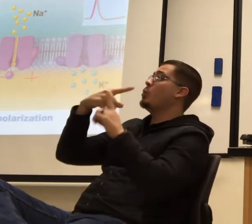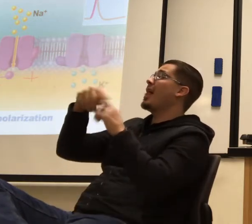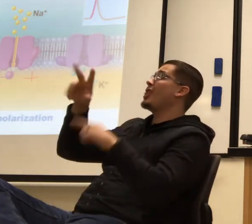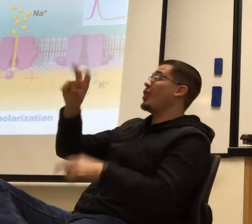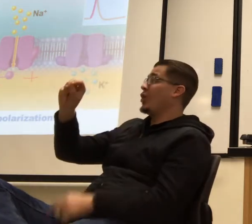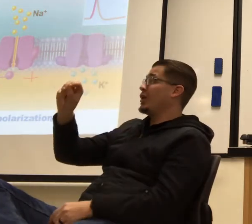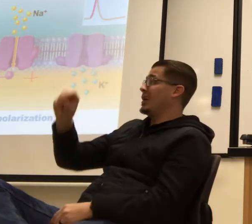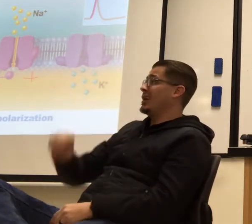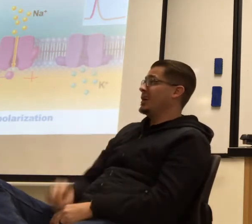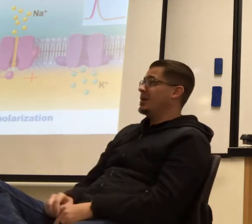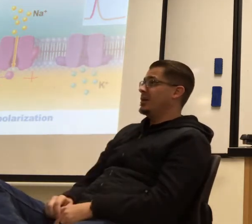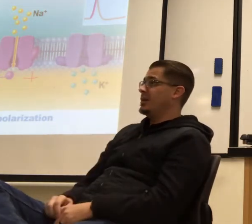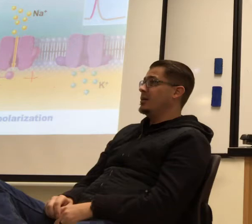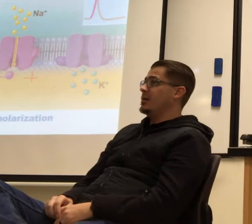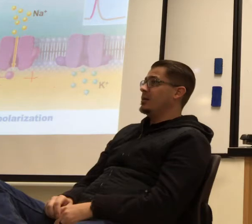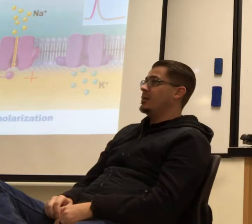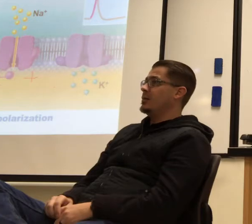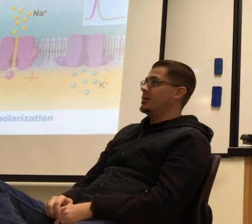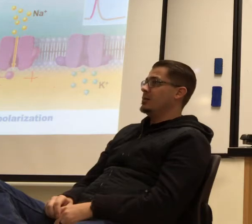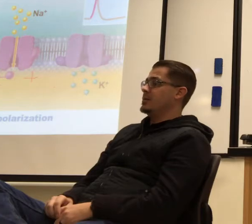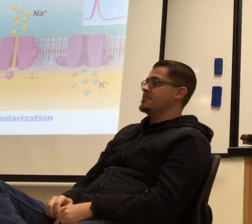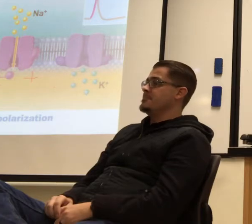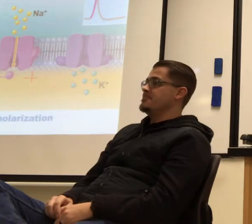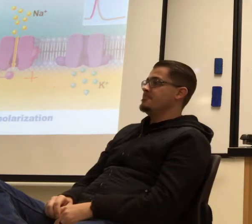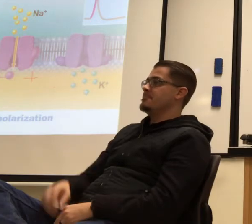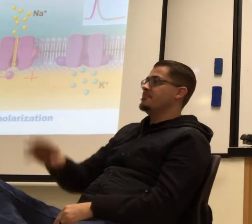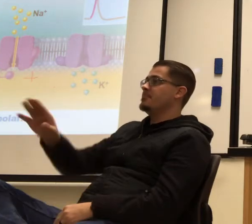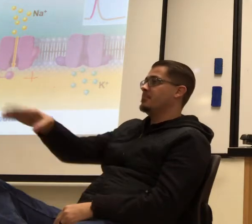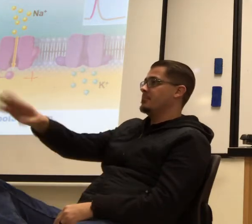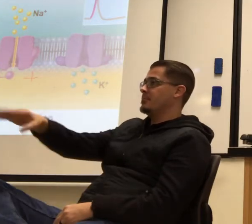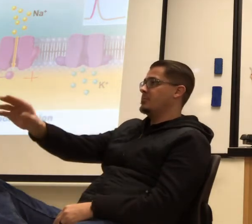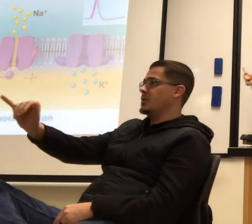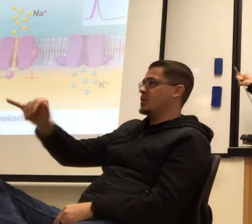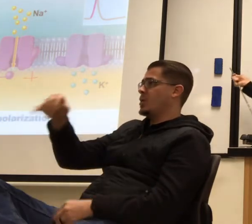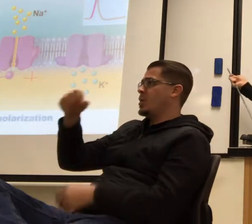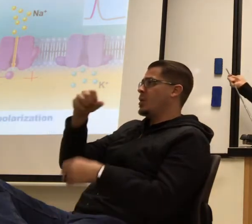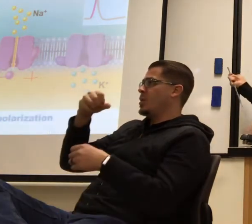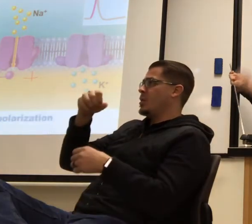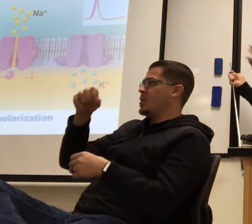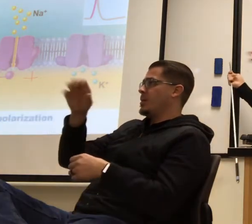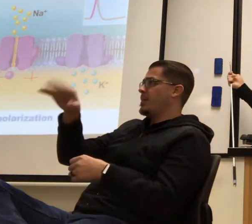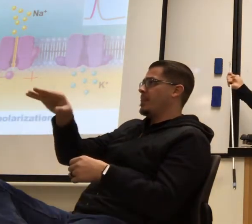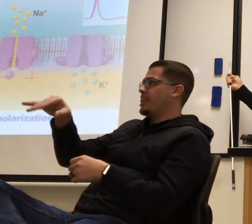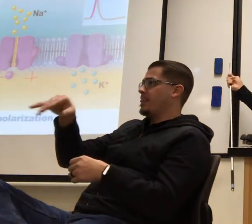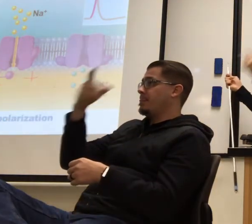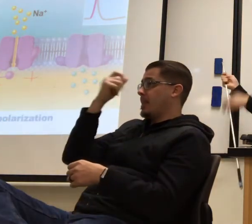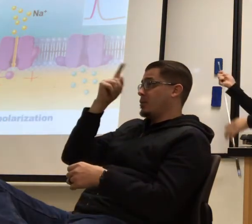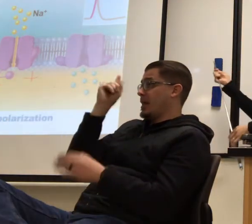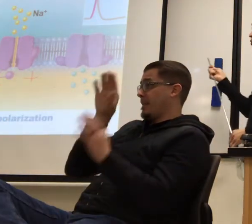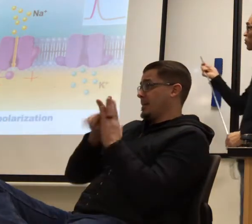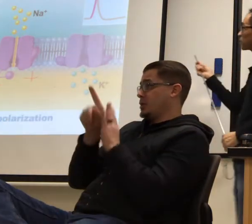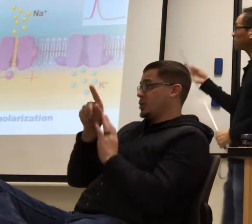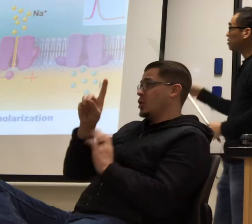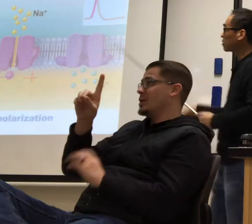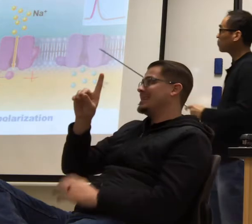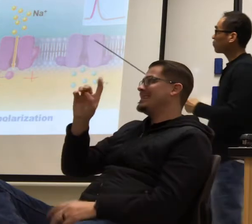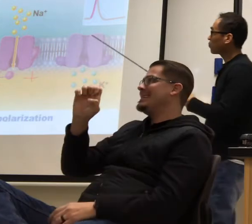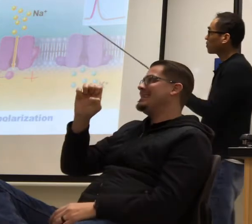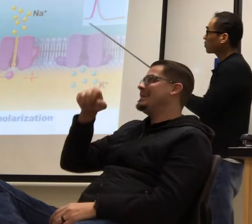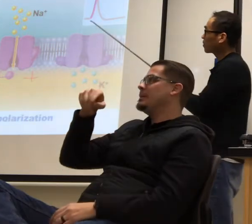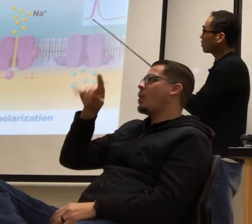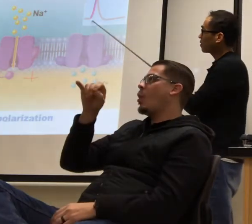All right, so the other thing in your notes, make the connection to the picture. Depolarization only refers